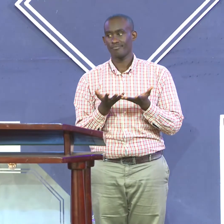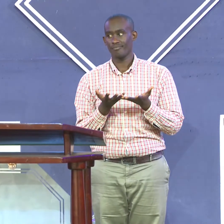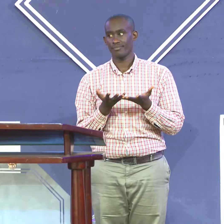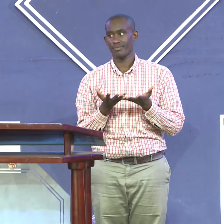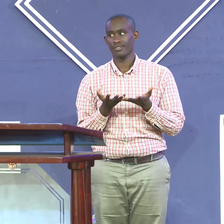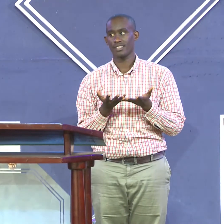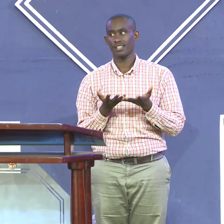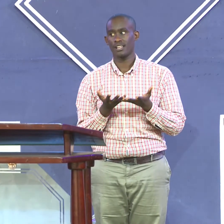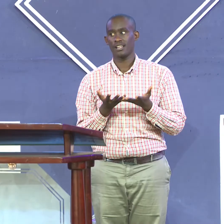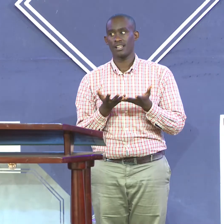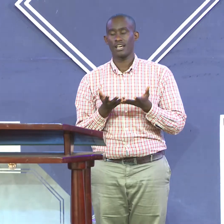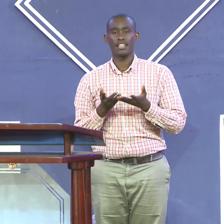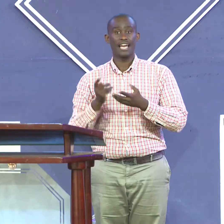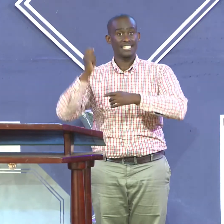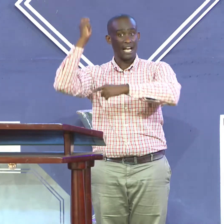tabernacle.